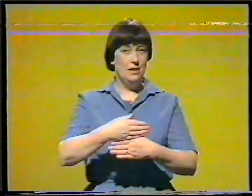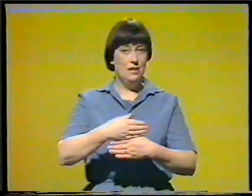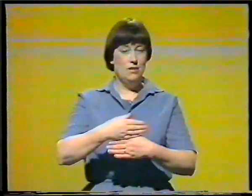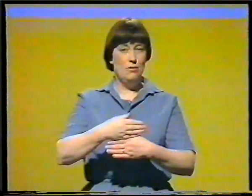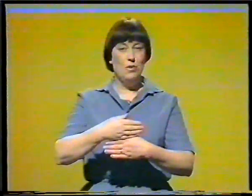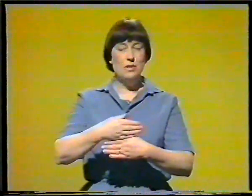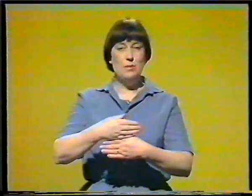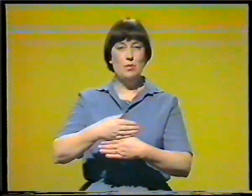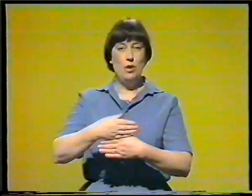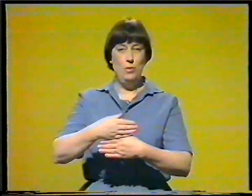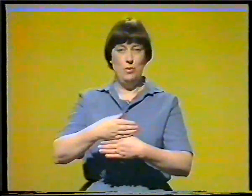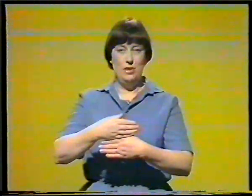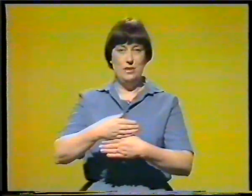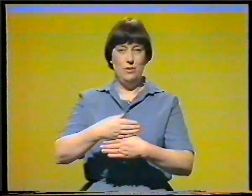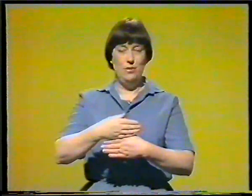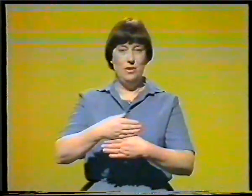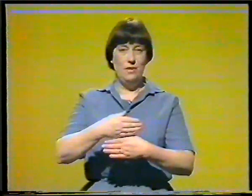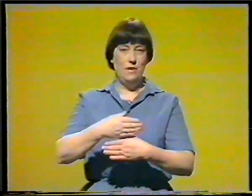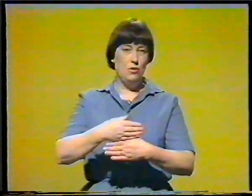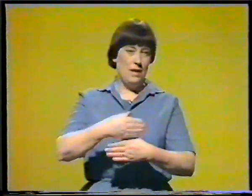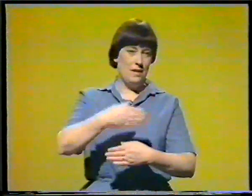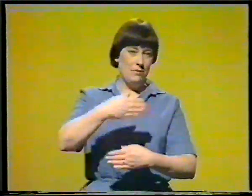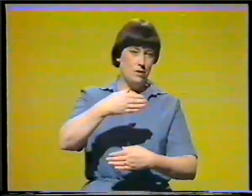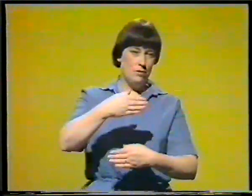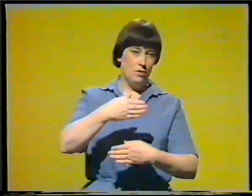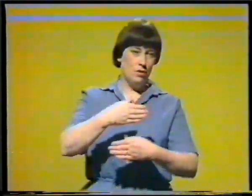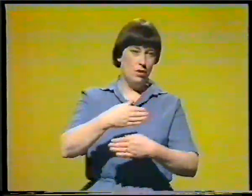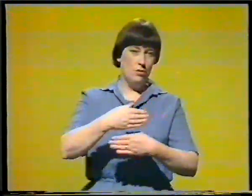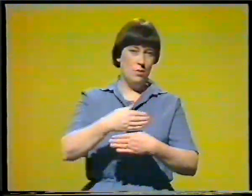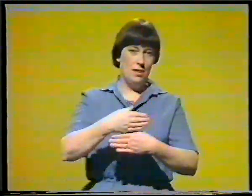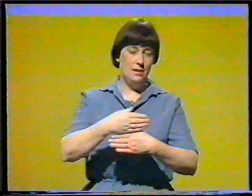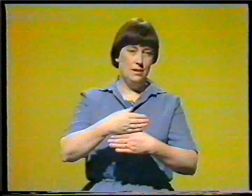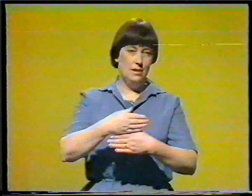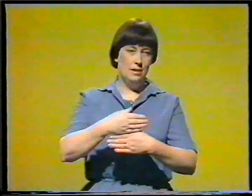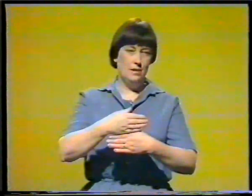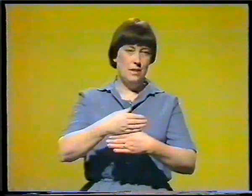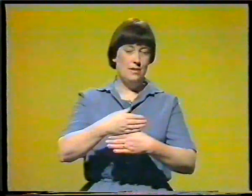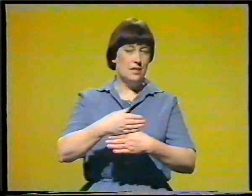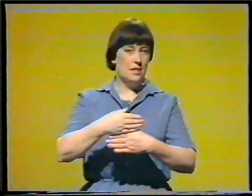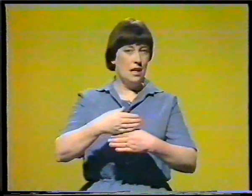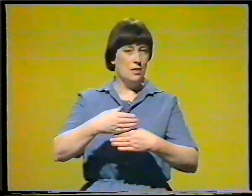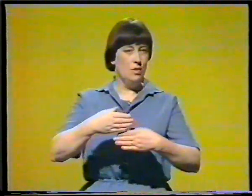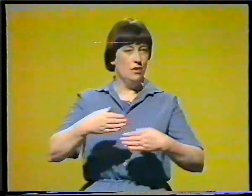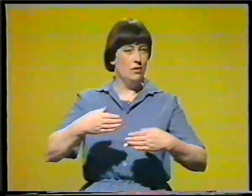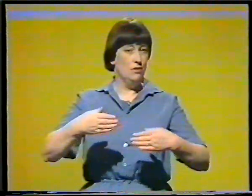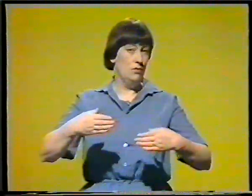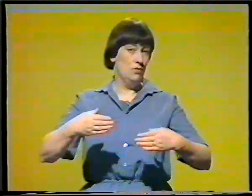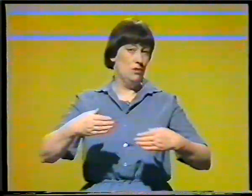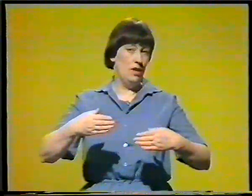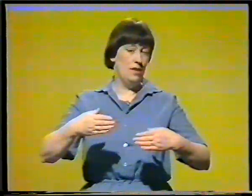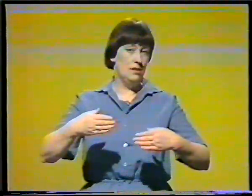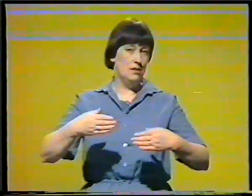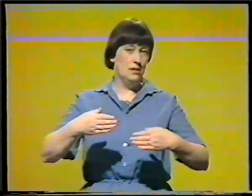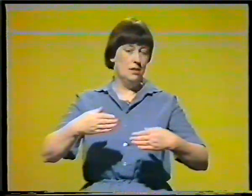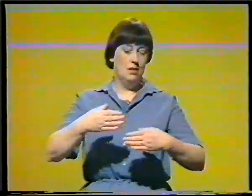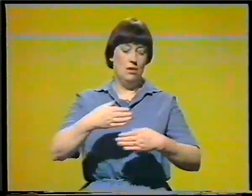So if you want someone to open a window, then you make that first of all to cue them in. And if it's a sliding one, you do that.